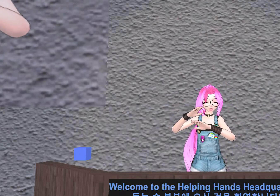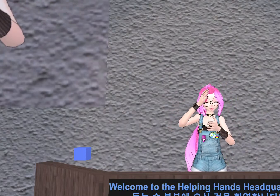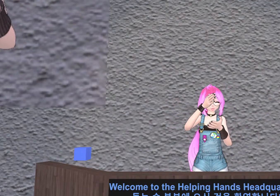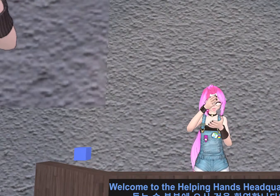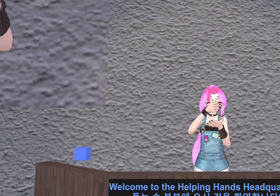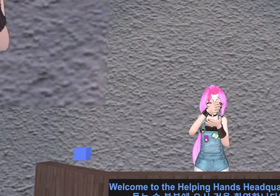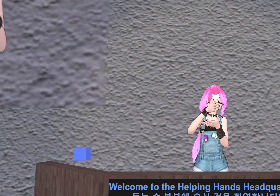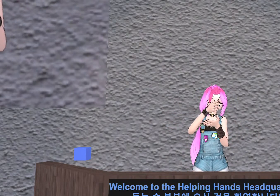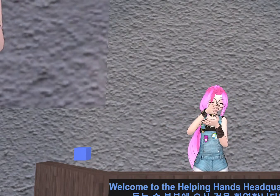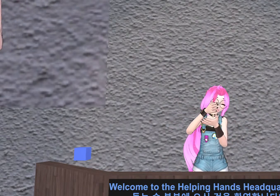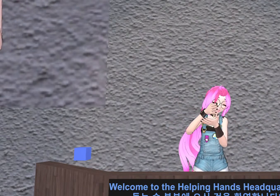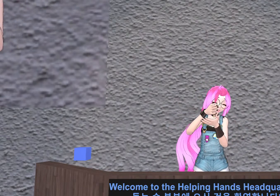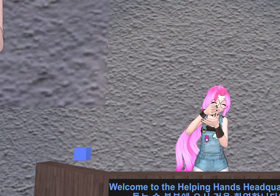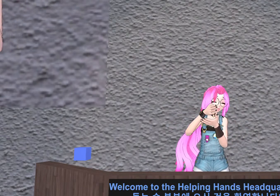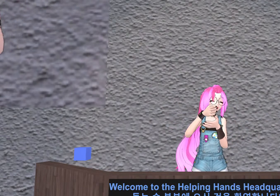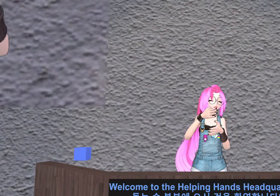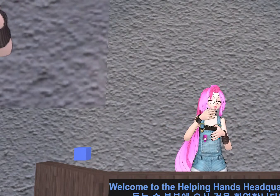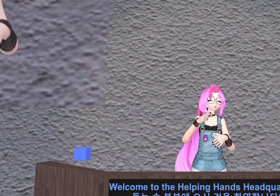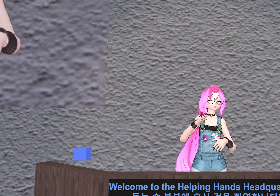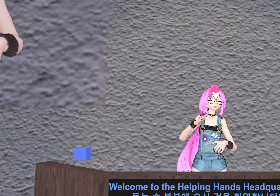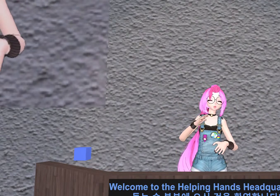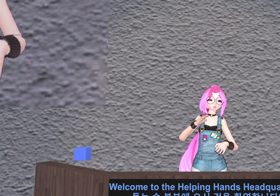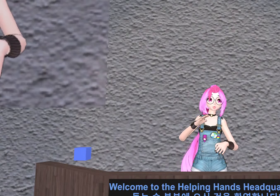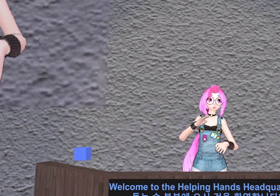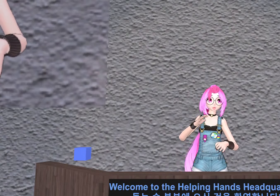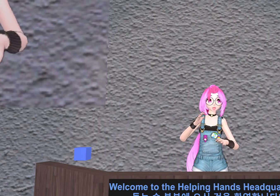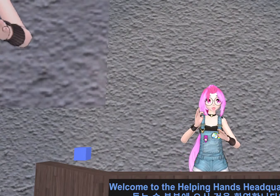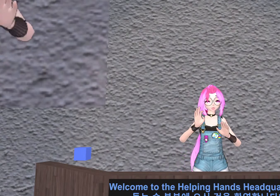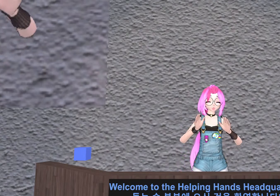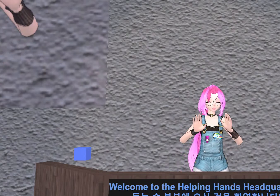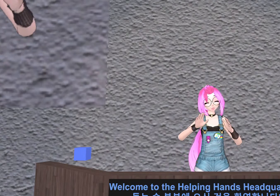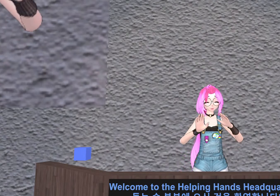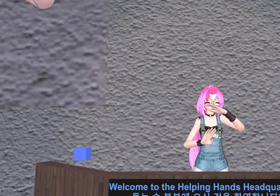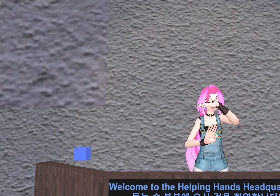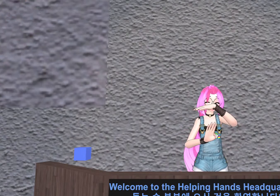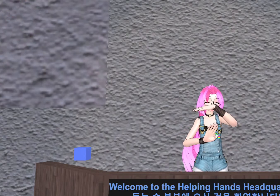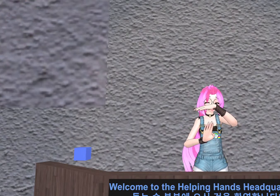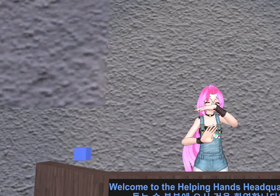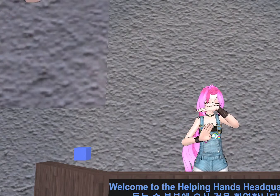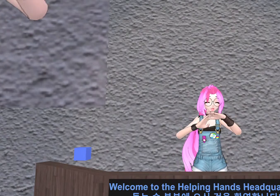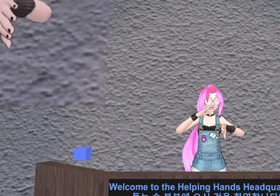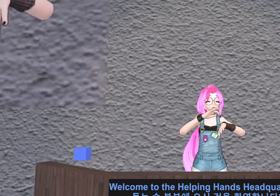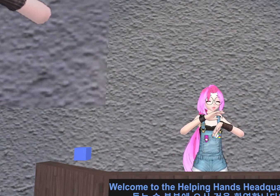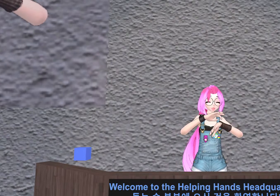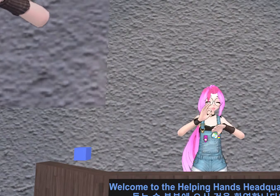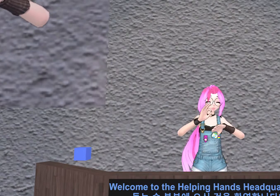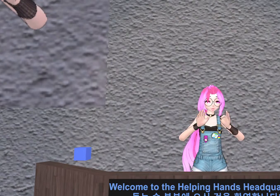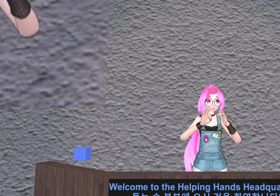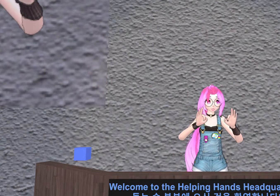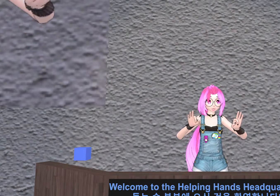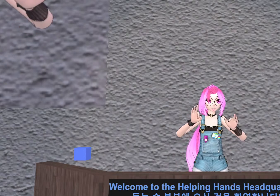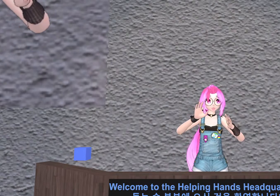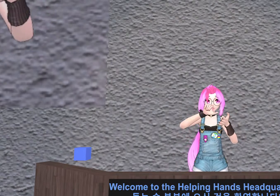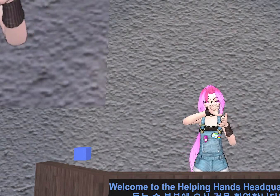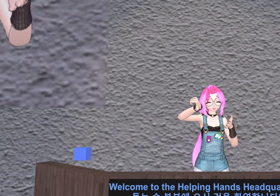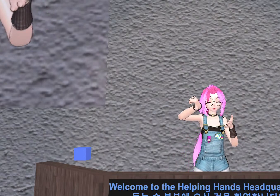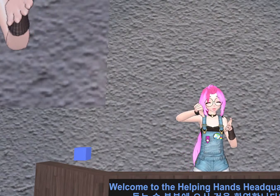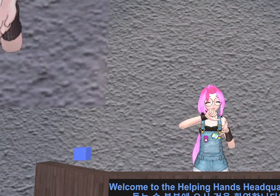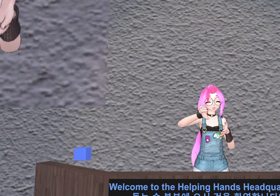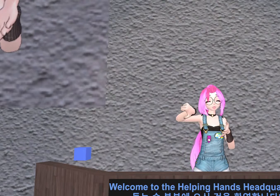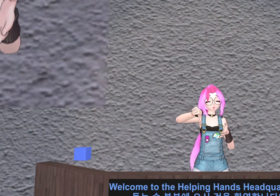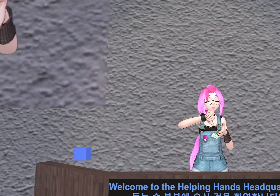same exact thing as English. PSE is that middle ground where we're basing it off English sentence